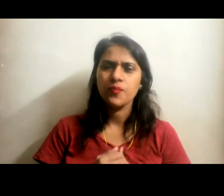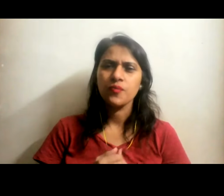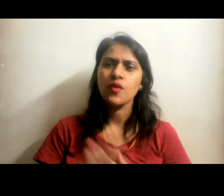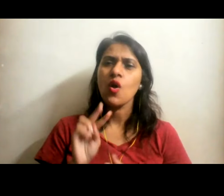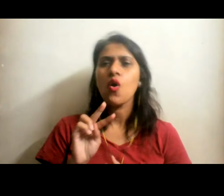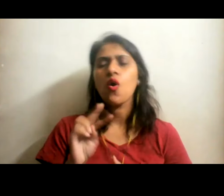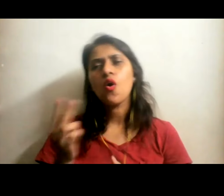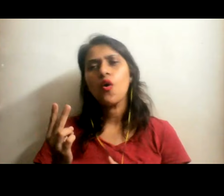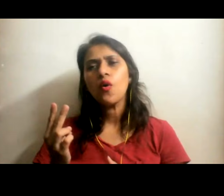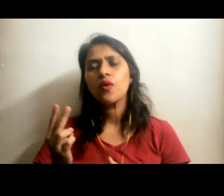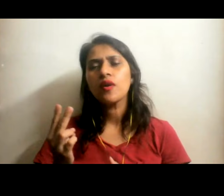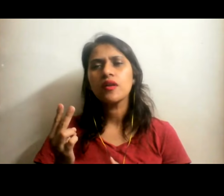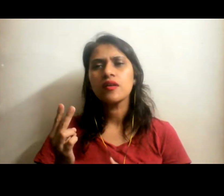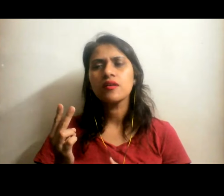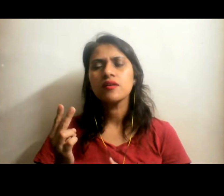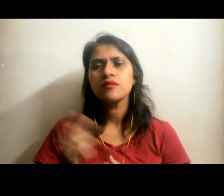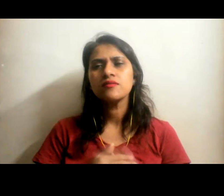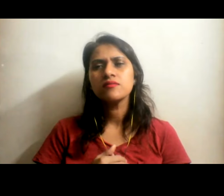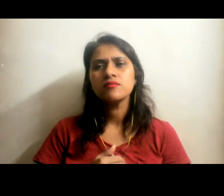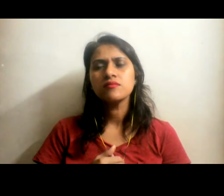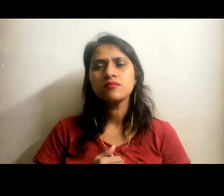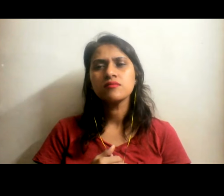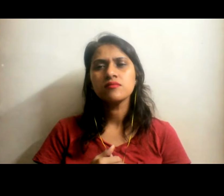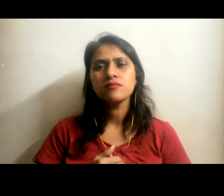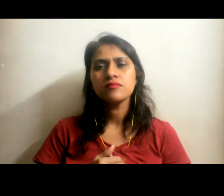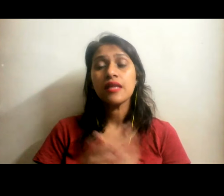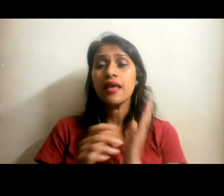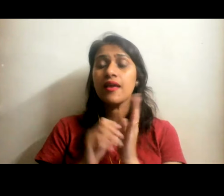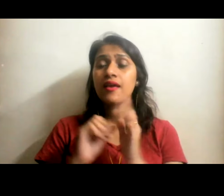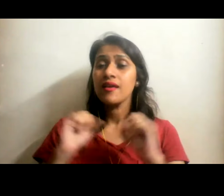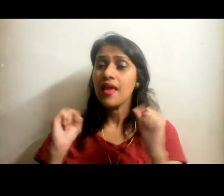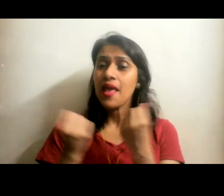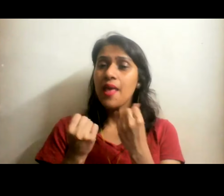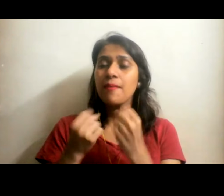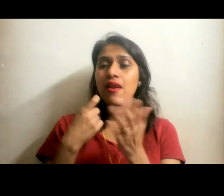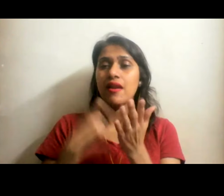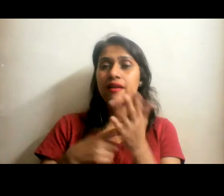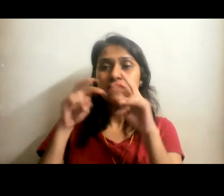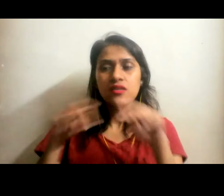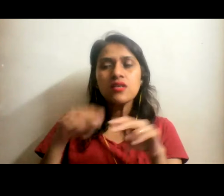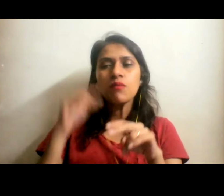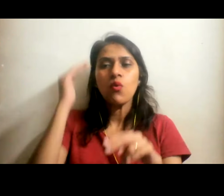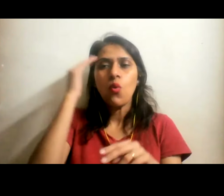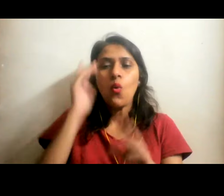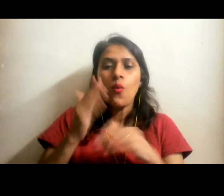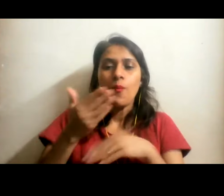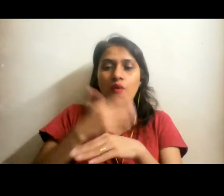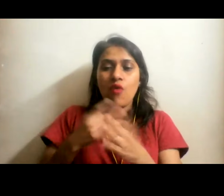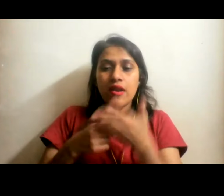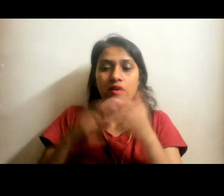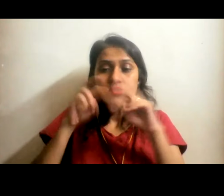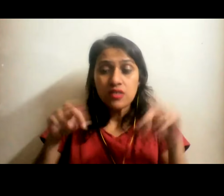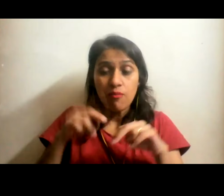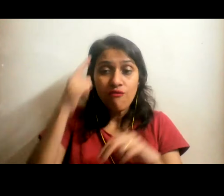what are the things that should able researchers should take into account before doing their disabled